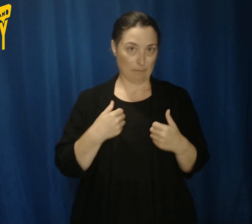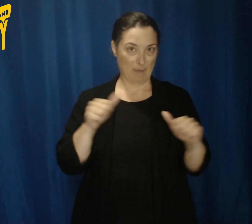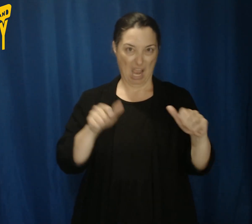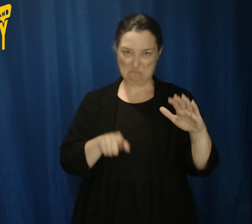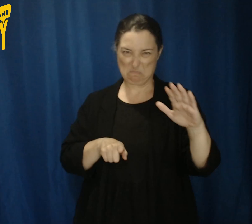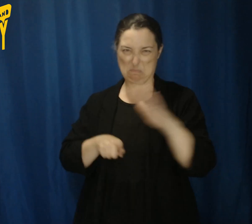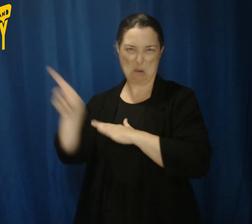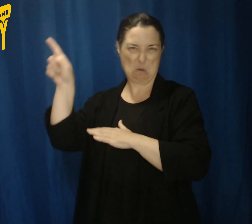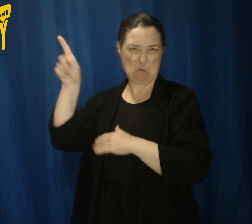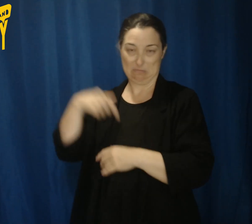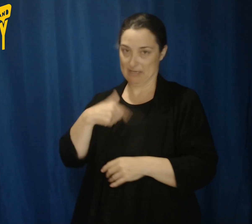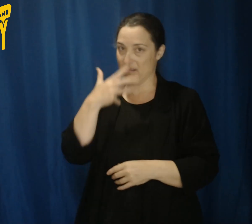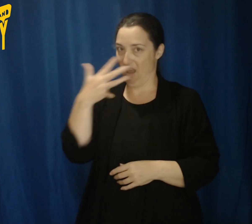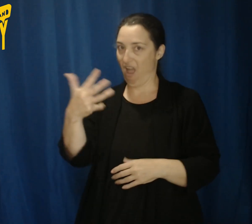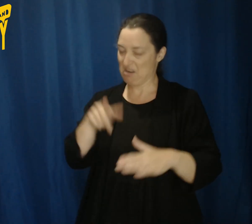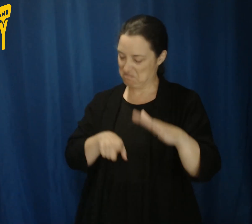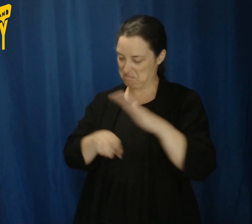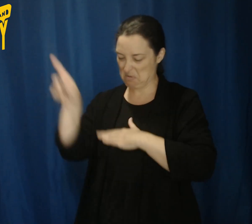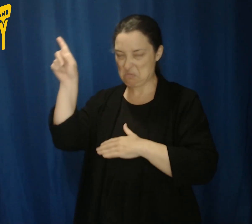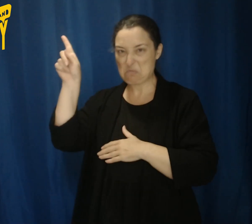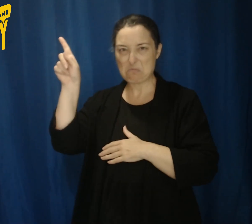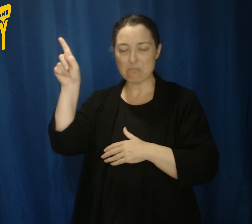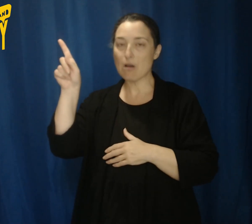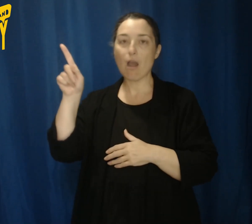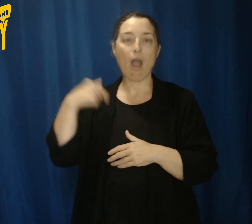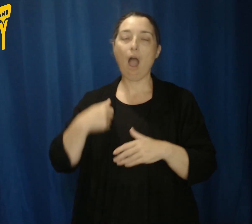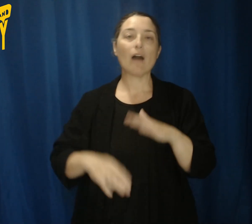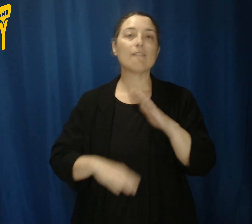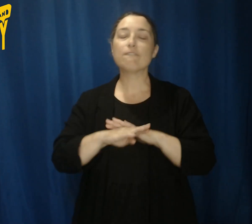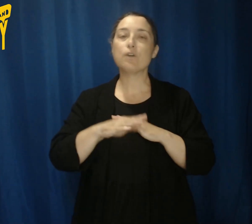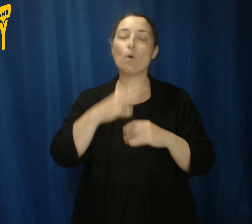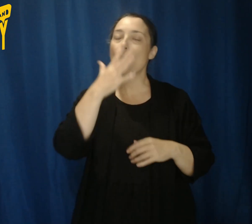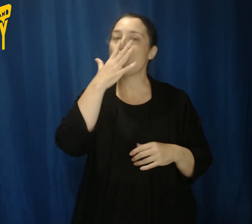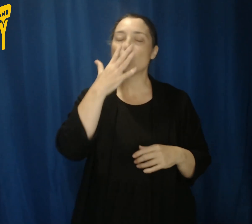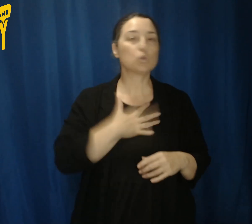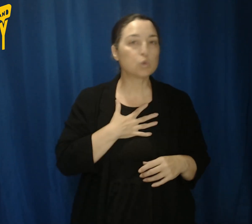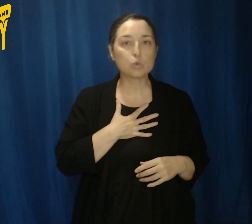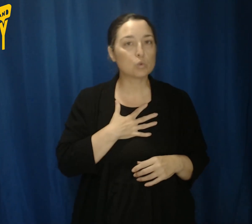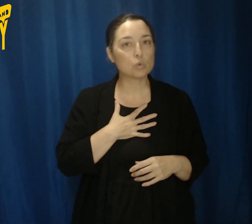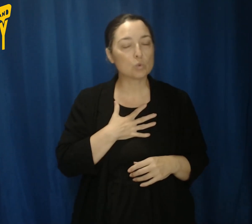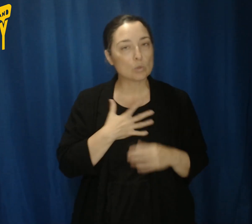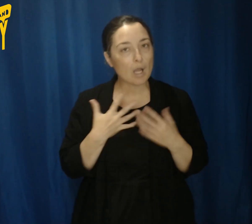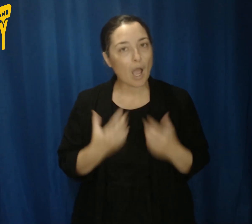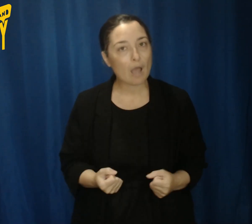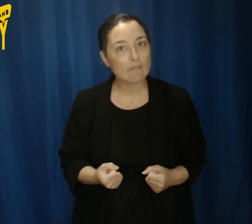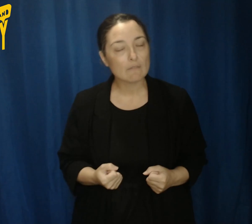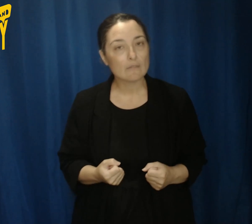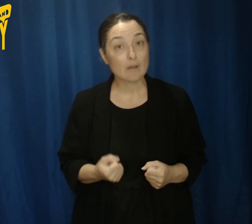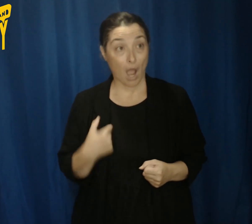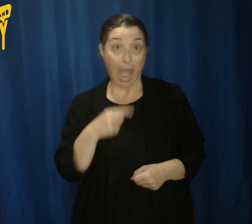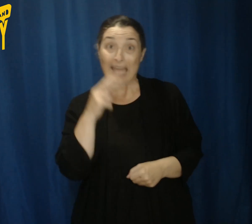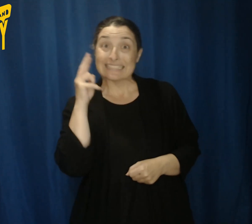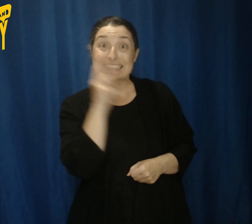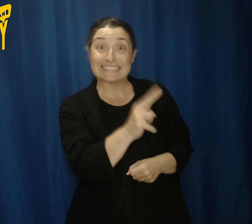the age of 9, I was humiliated and embarrassed if ever I saw a disabled person